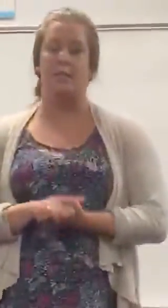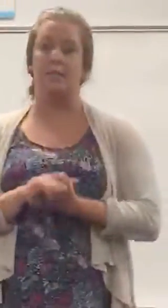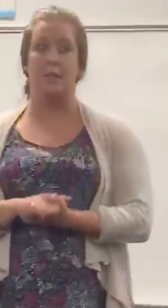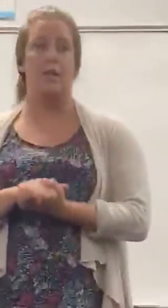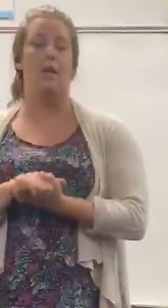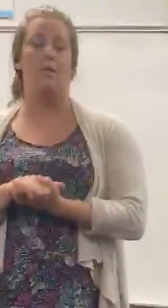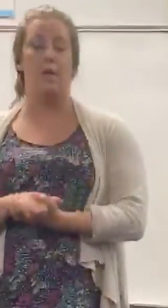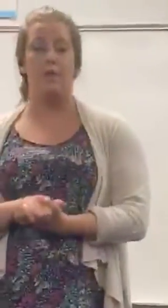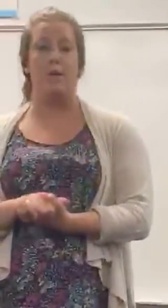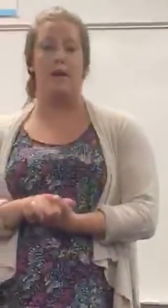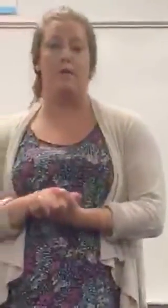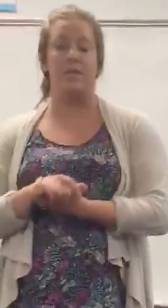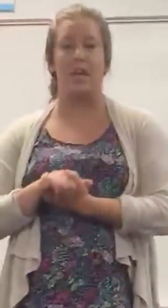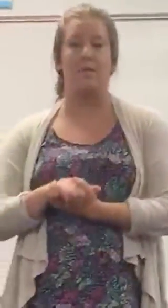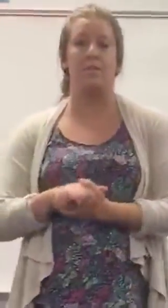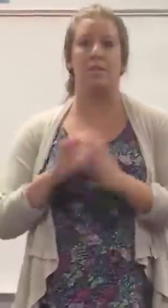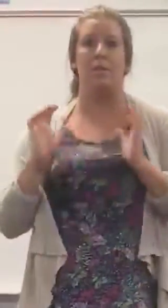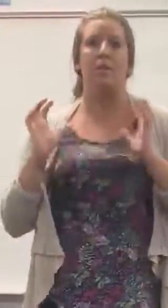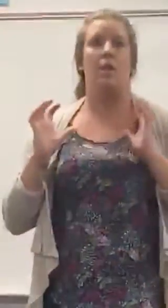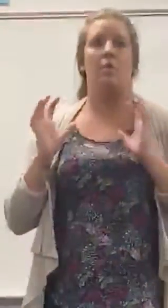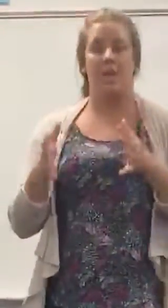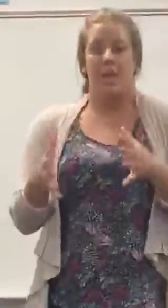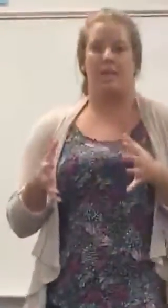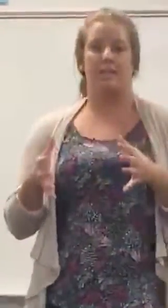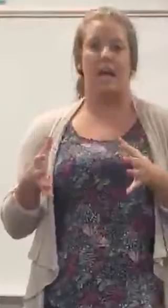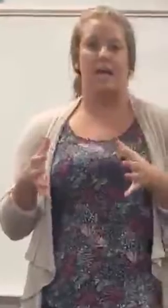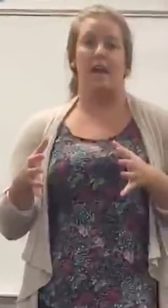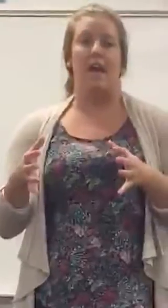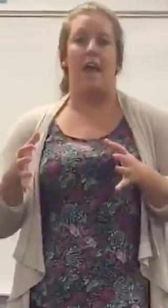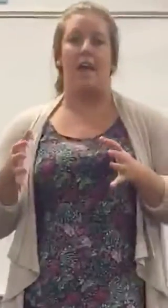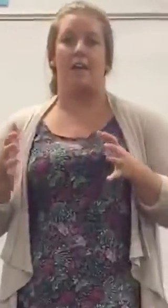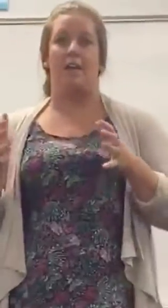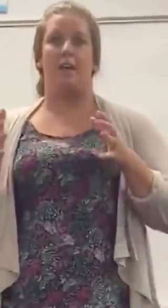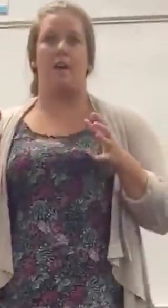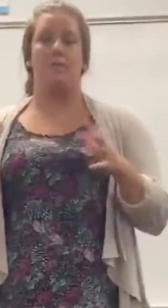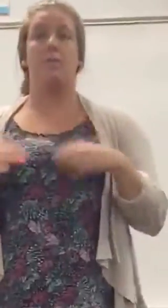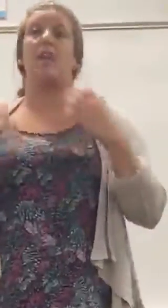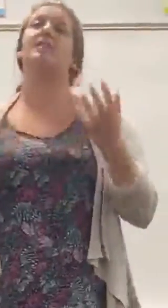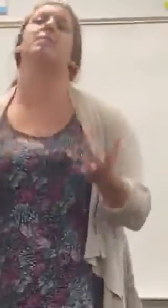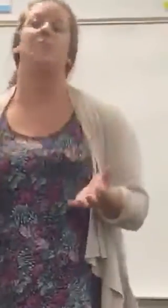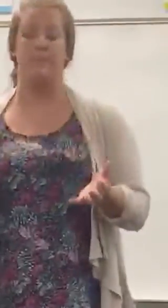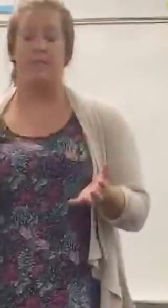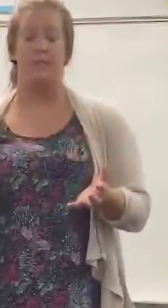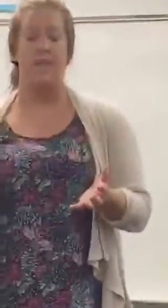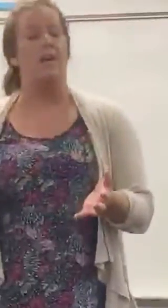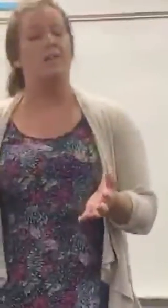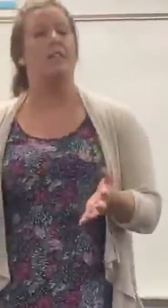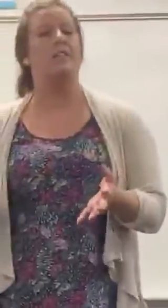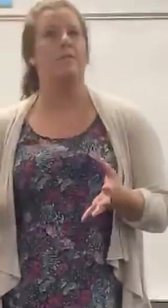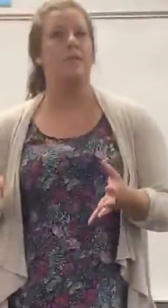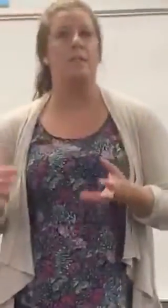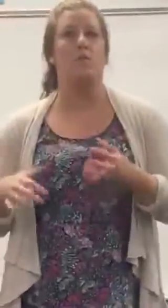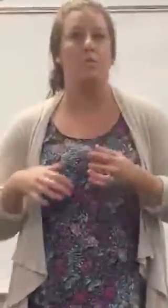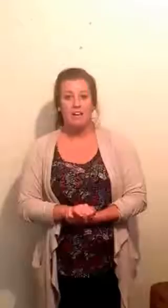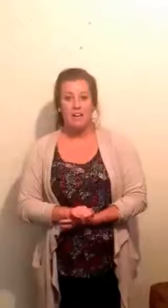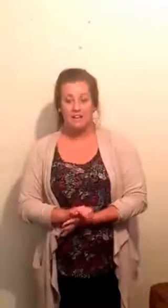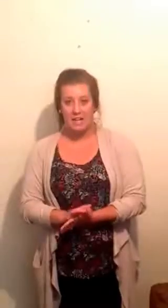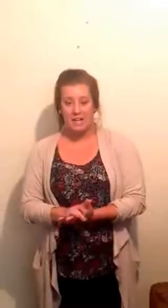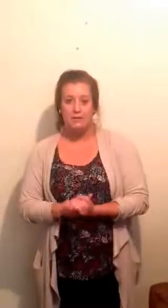students learn much better when they're able to be hands-on and create something for themselves that is something that you wouldn't. Okay, for